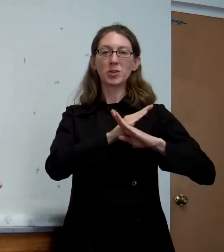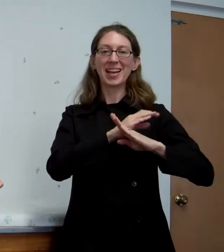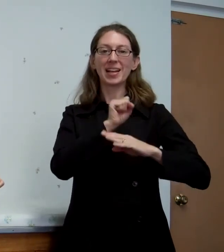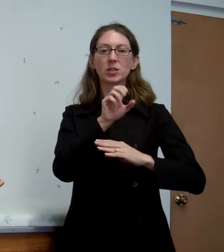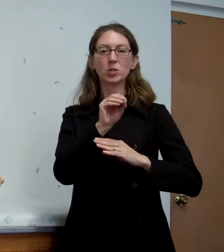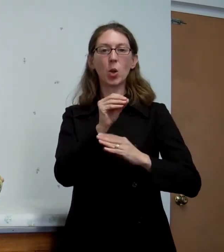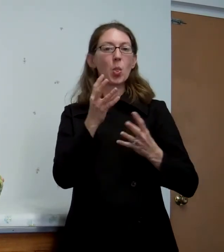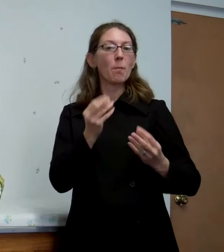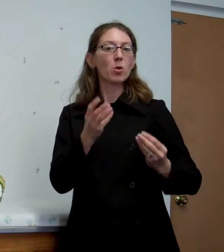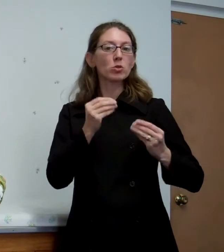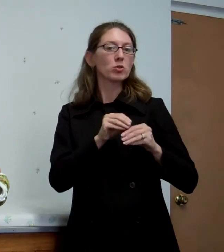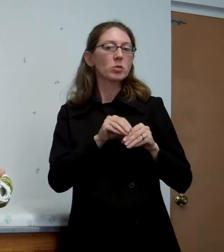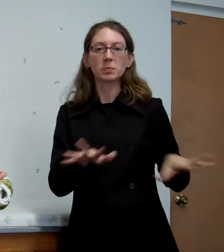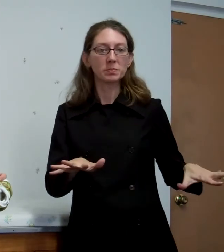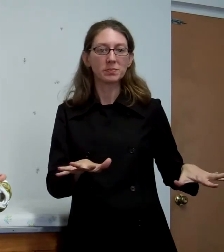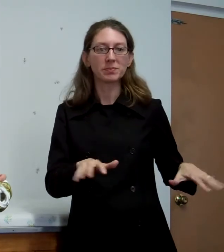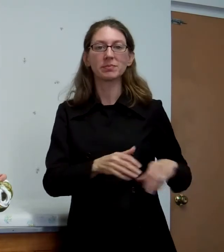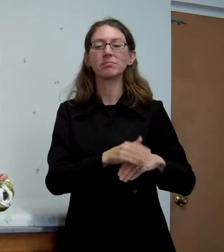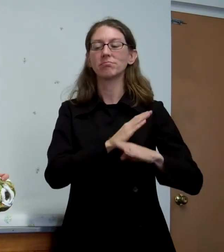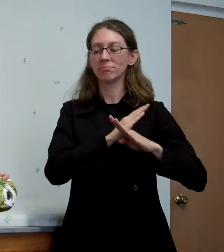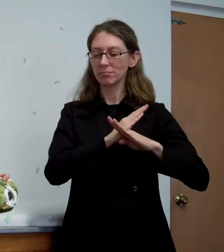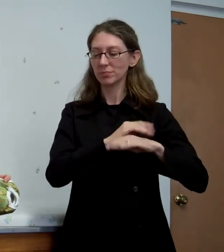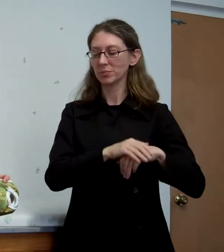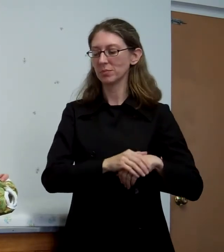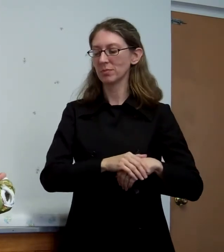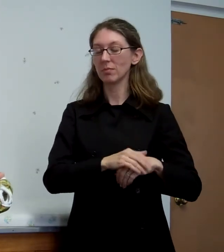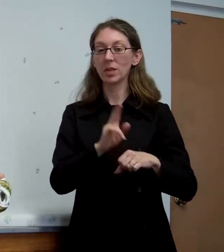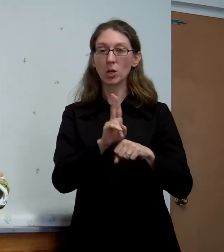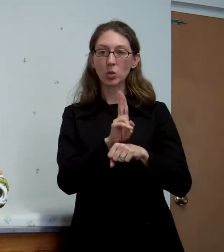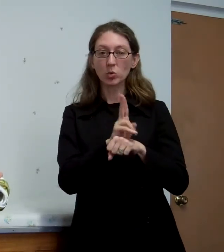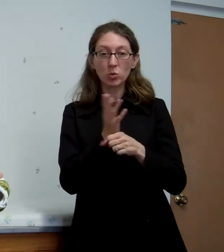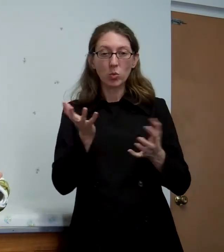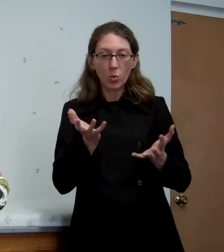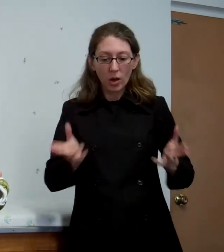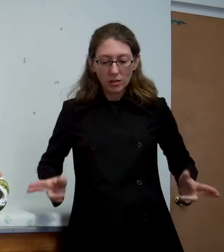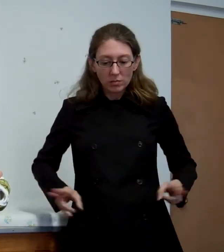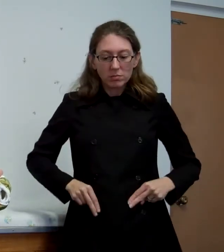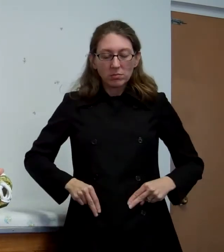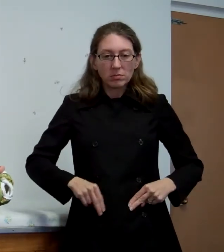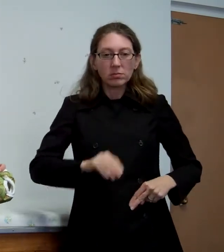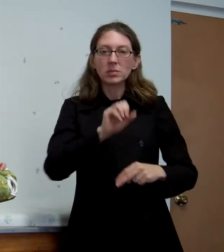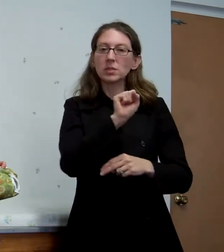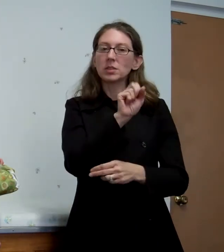And fasten using either Velcro or snaps.